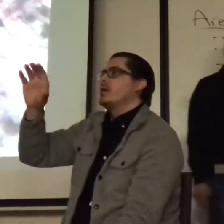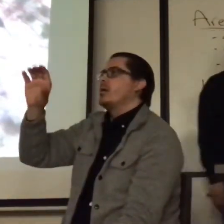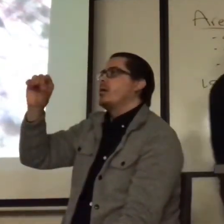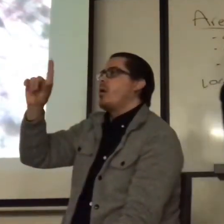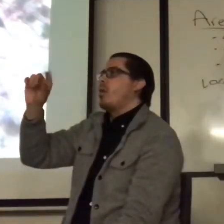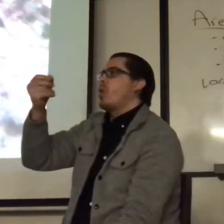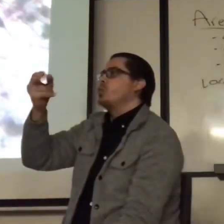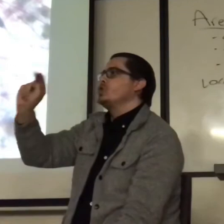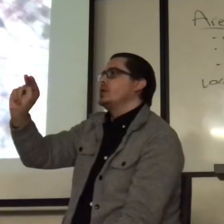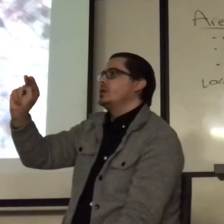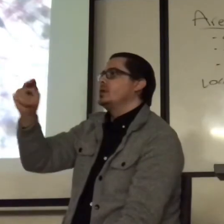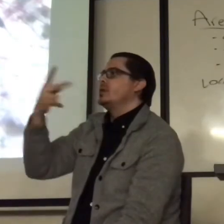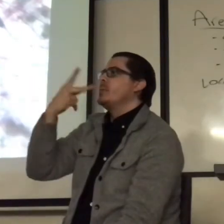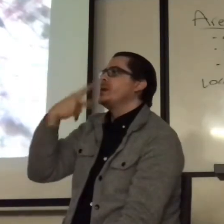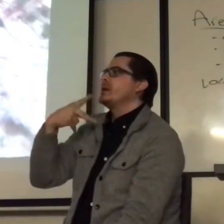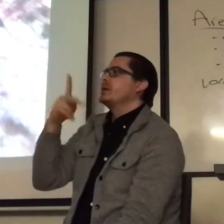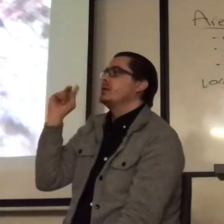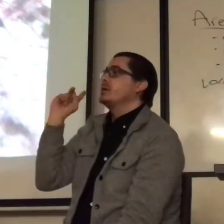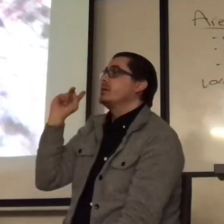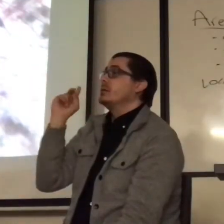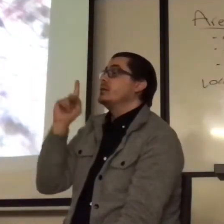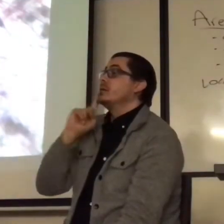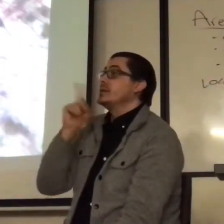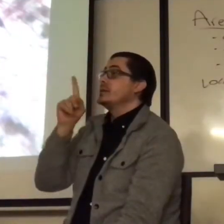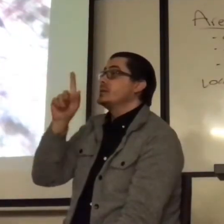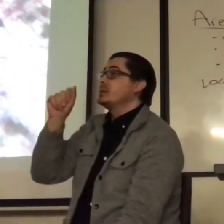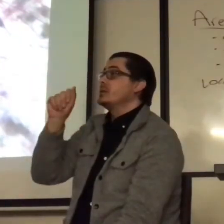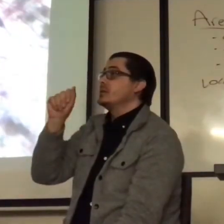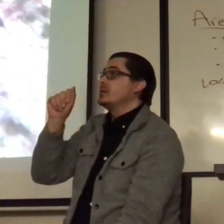Okay? This is areolar tissue.